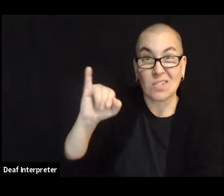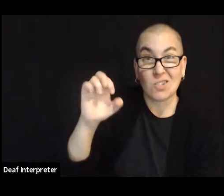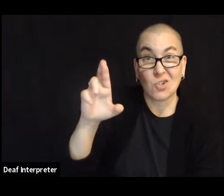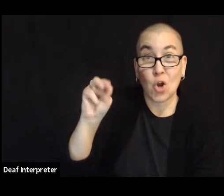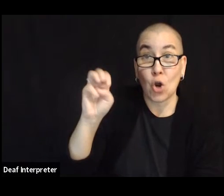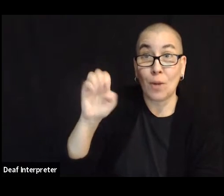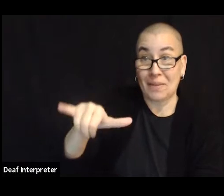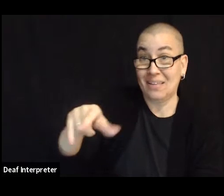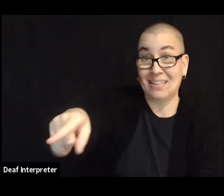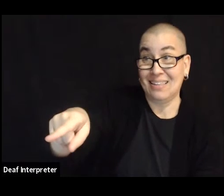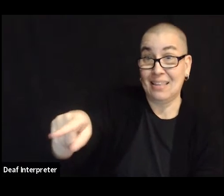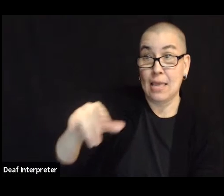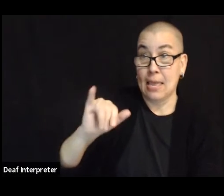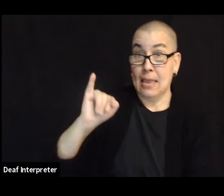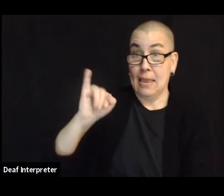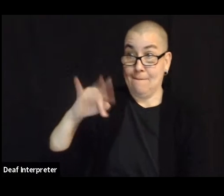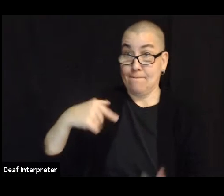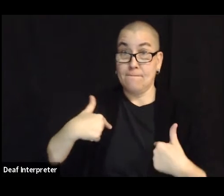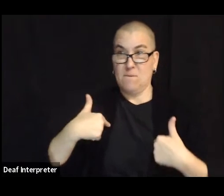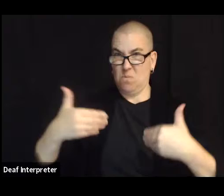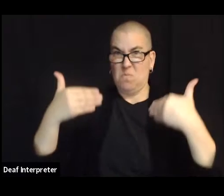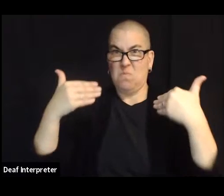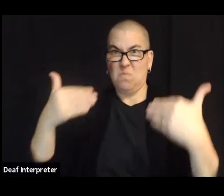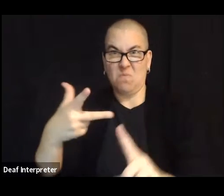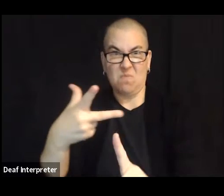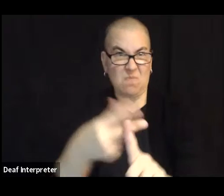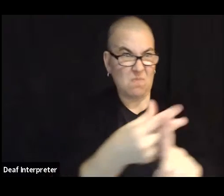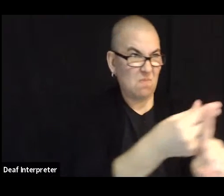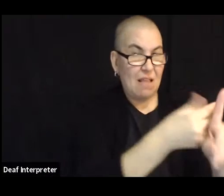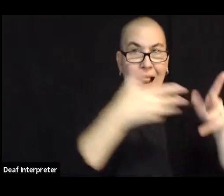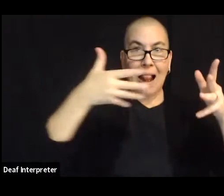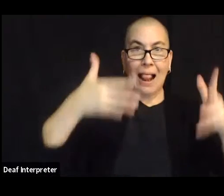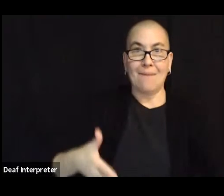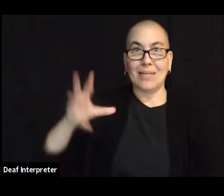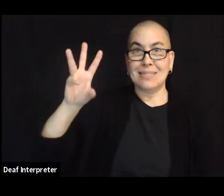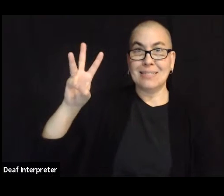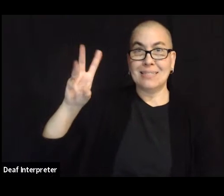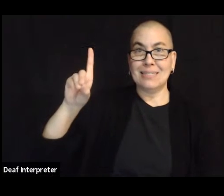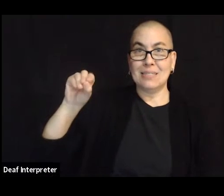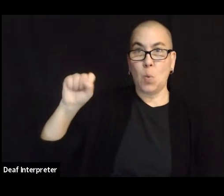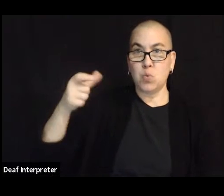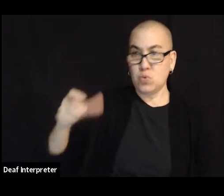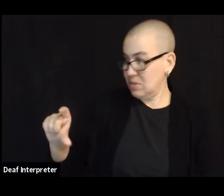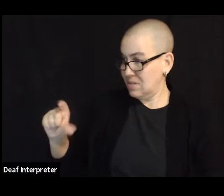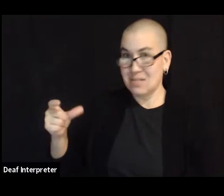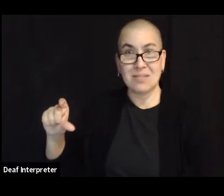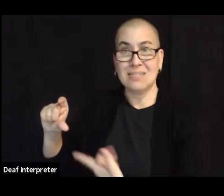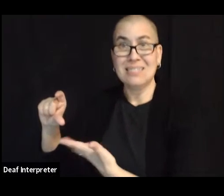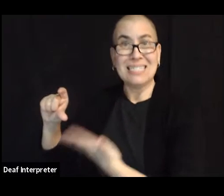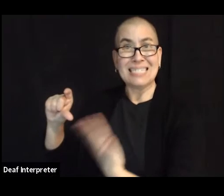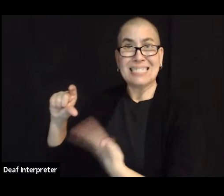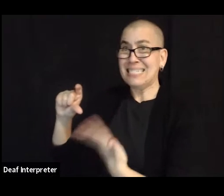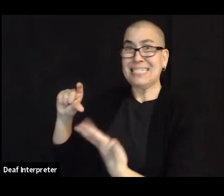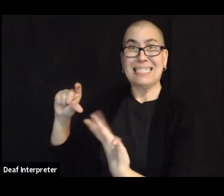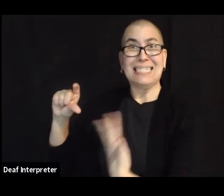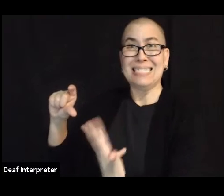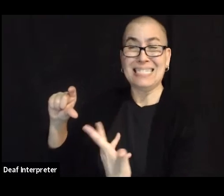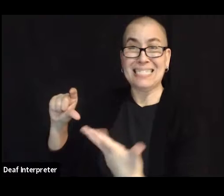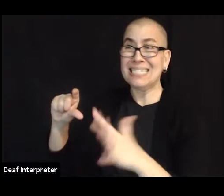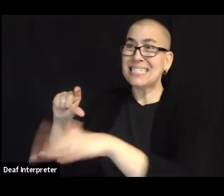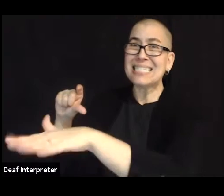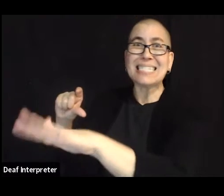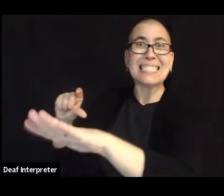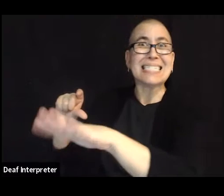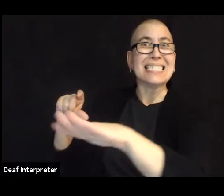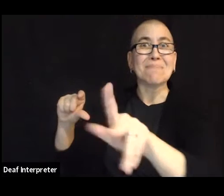doses and you want to administer them immediately, you reach out to other populations of staff.